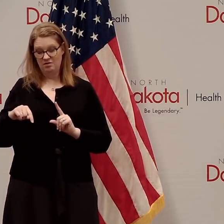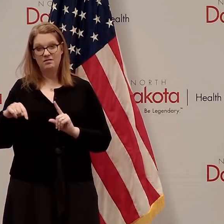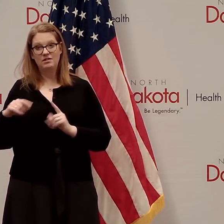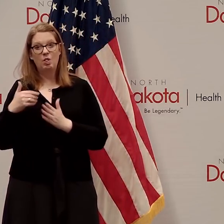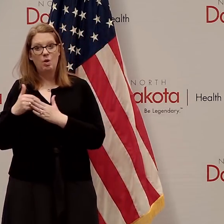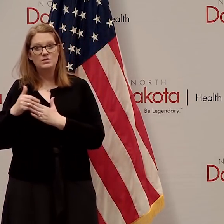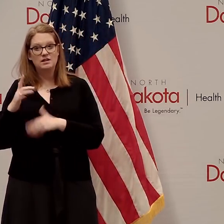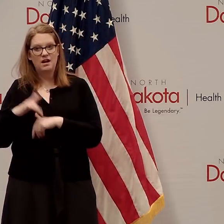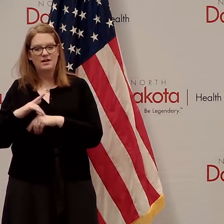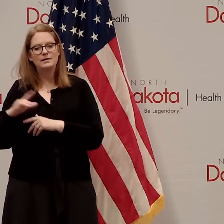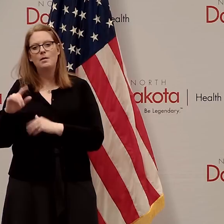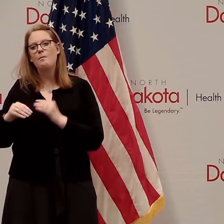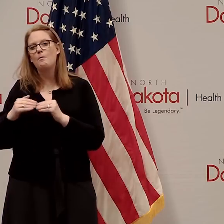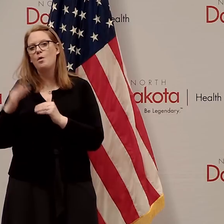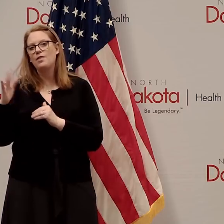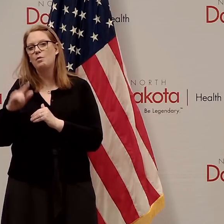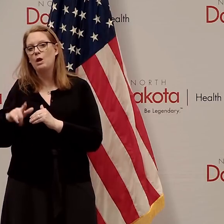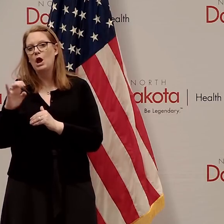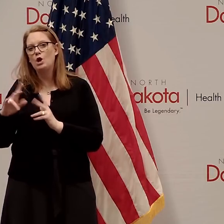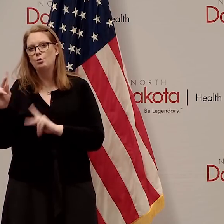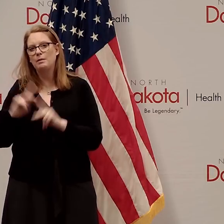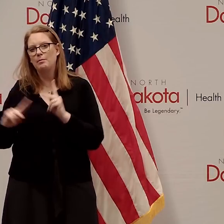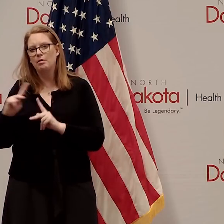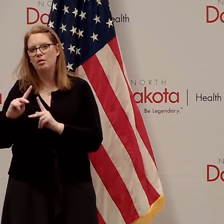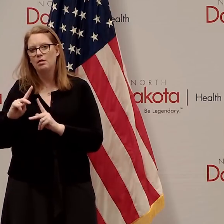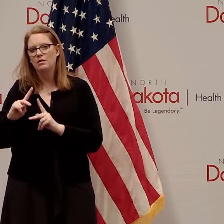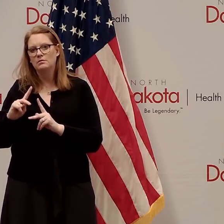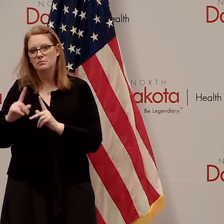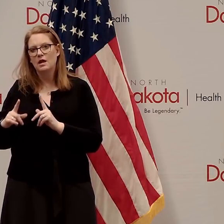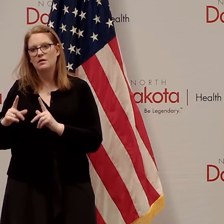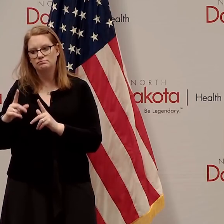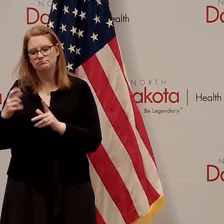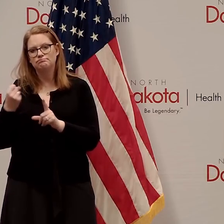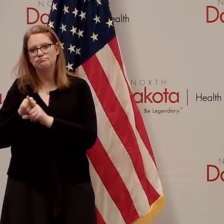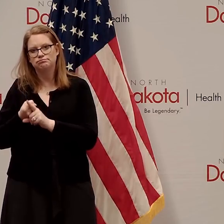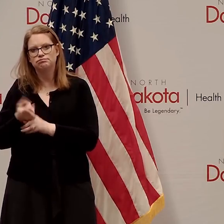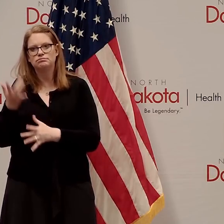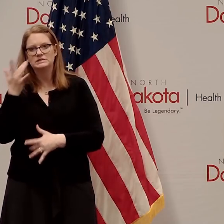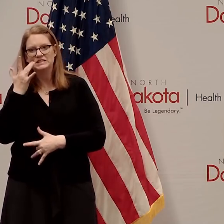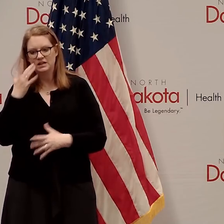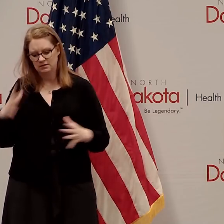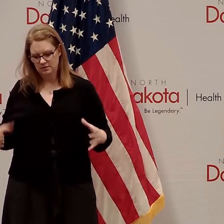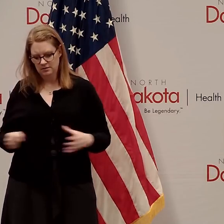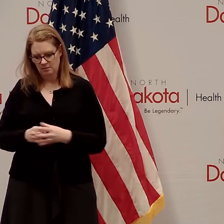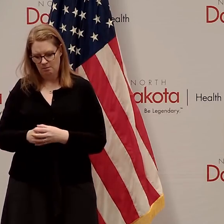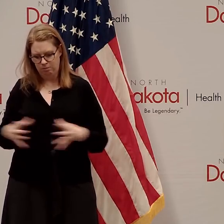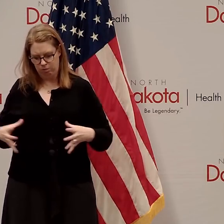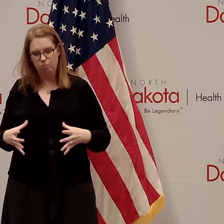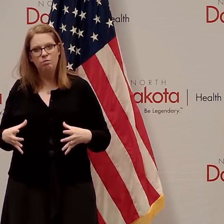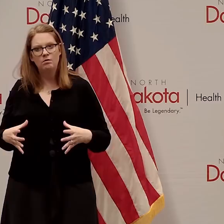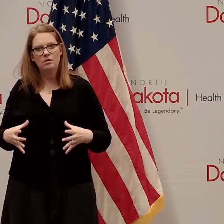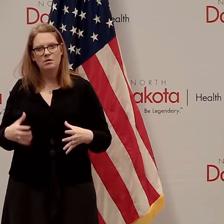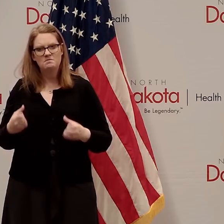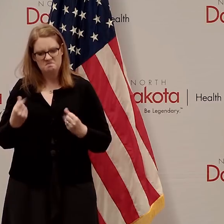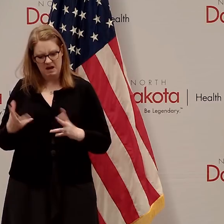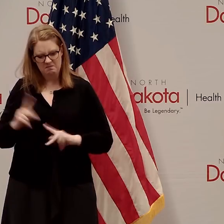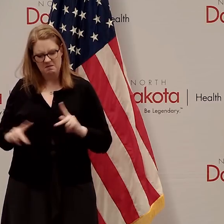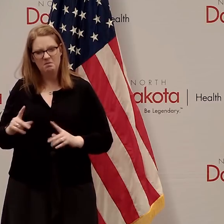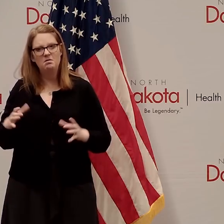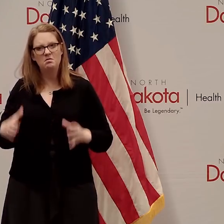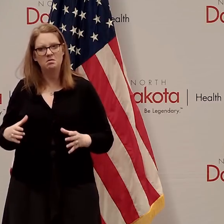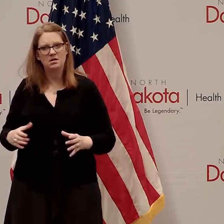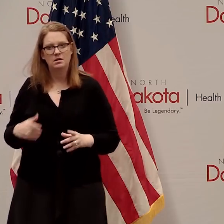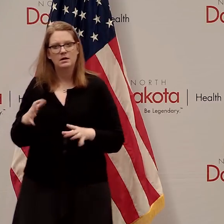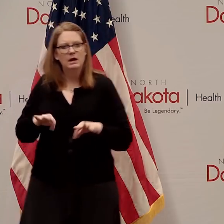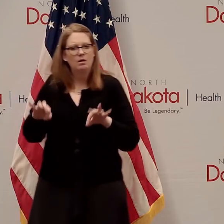employee. This puts it among the largest outbreak clusters in our country. This is a critical infrastructure